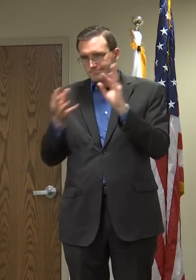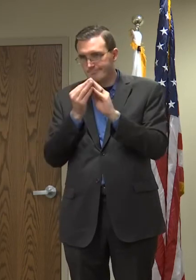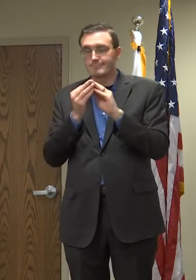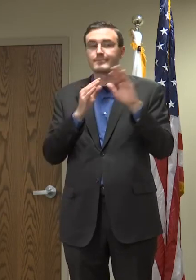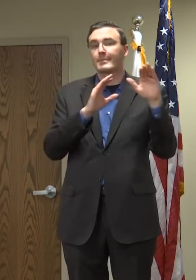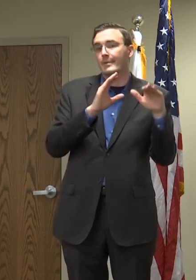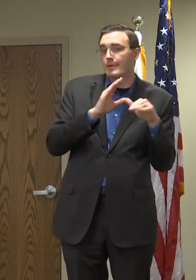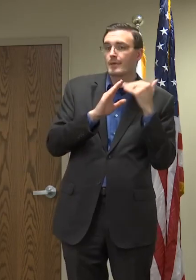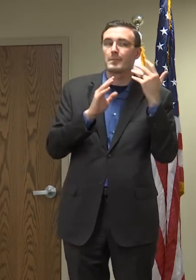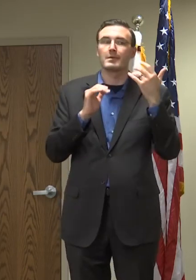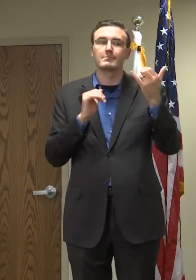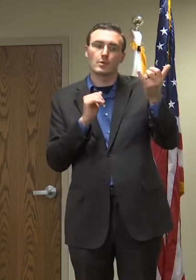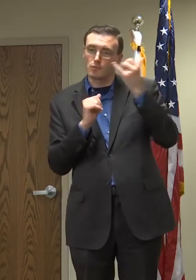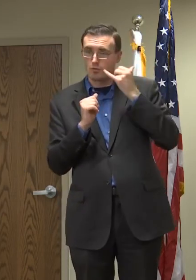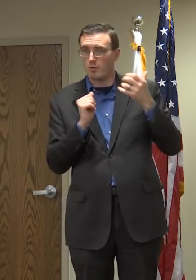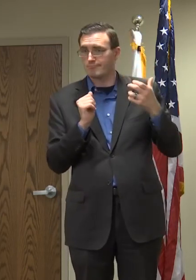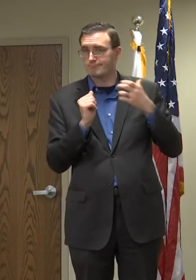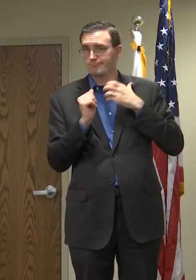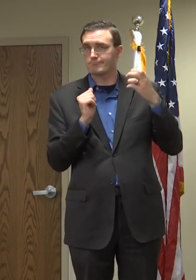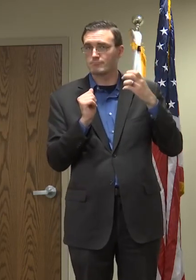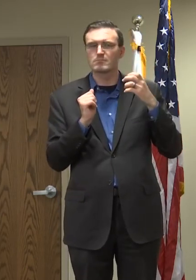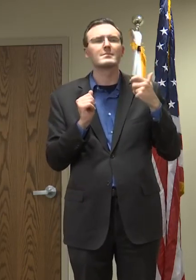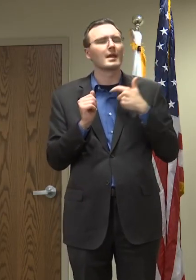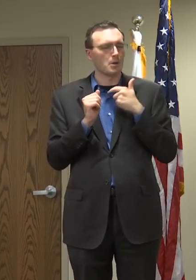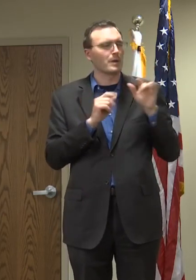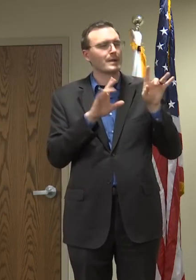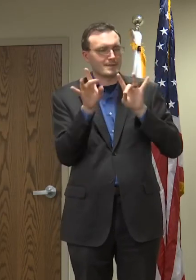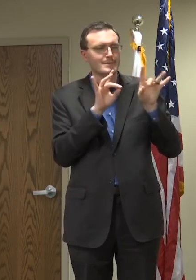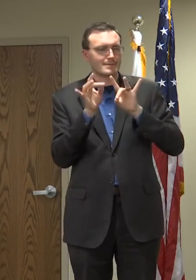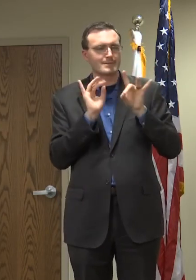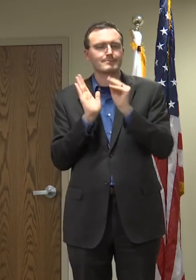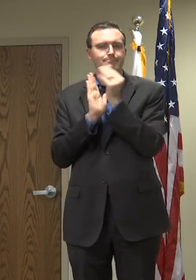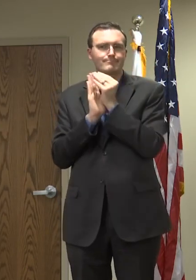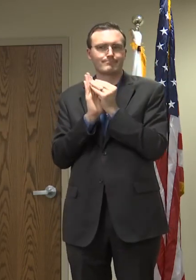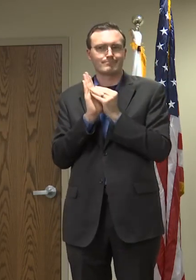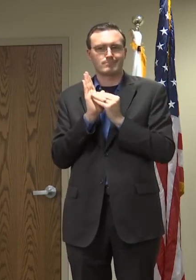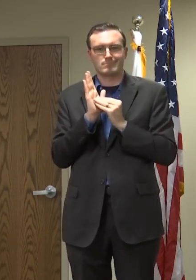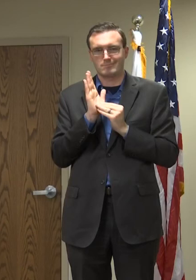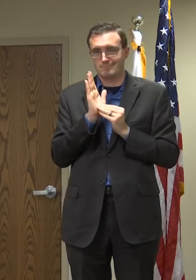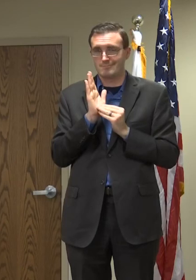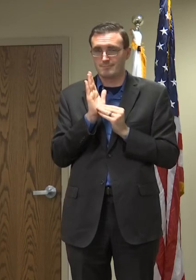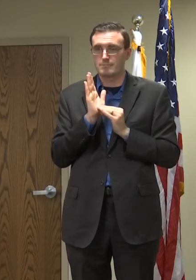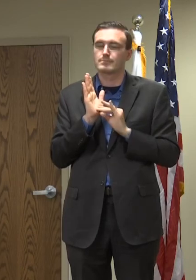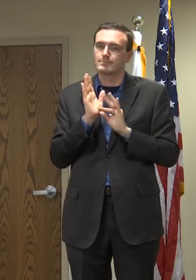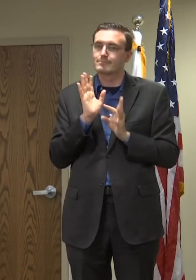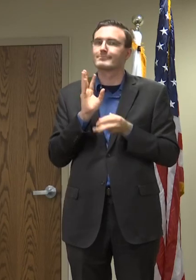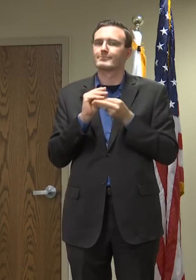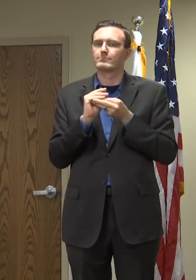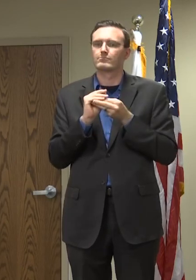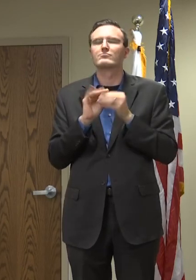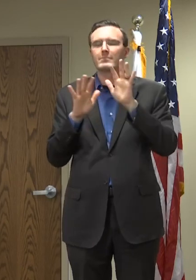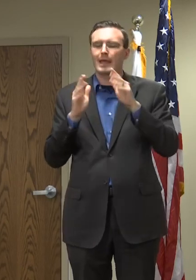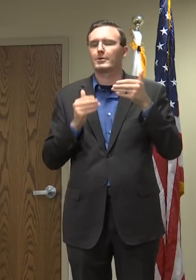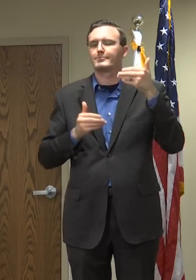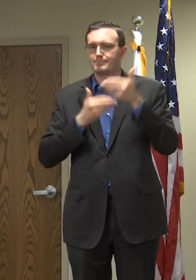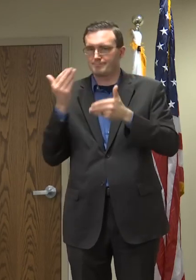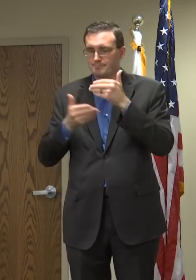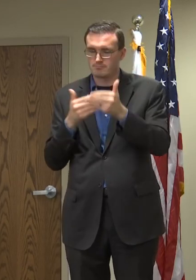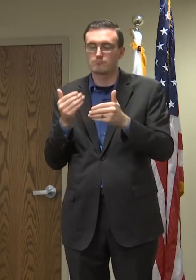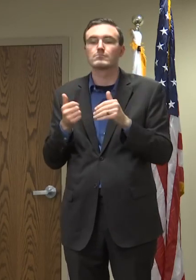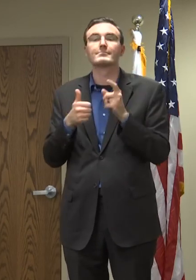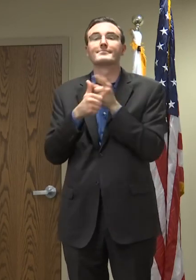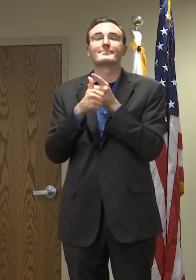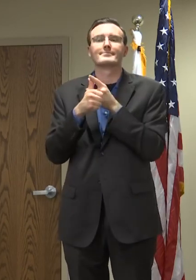emails, and really trying to put that together. The first step, we've always said, is we will educate the business or owner. If we find that there's